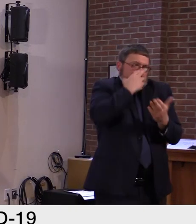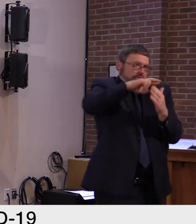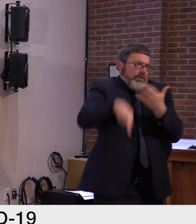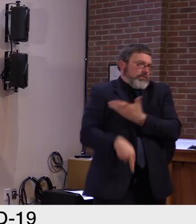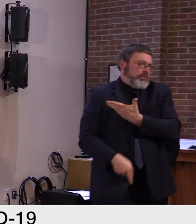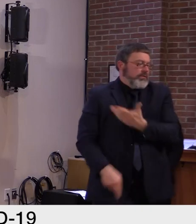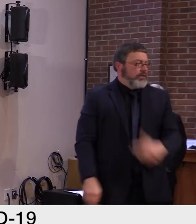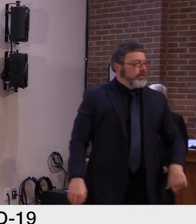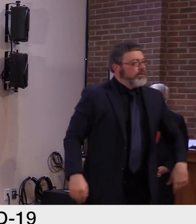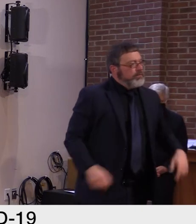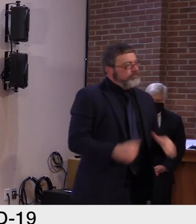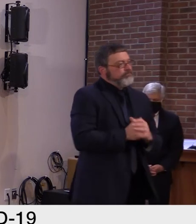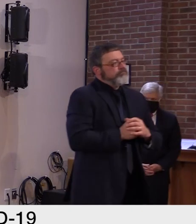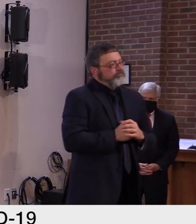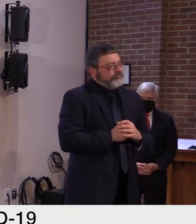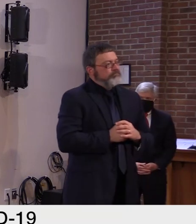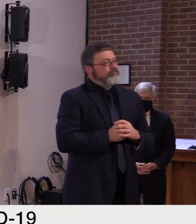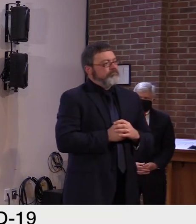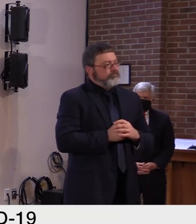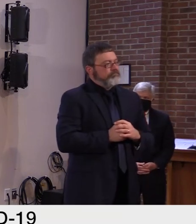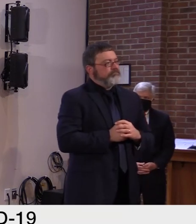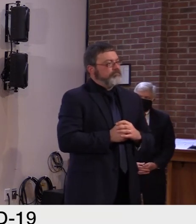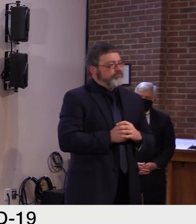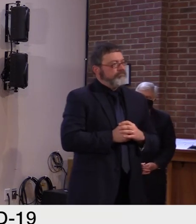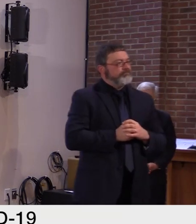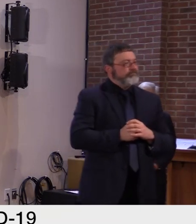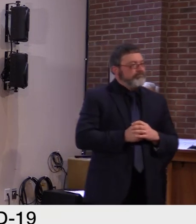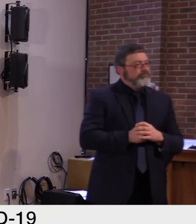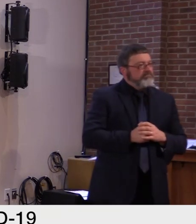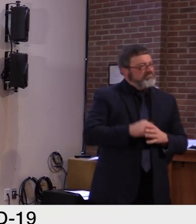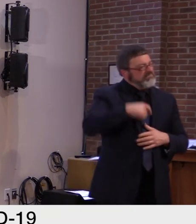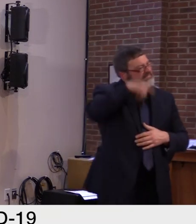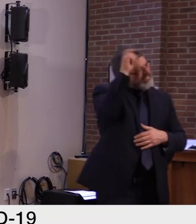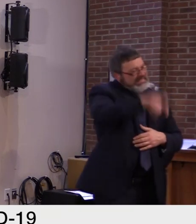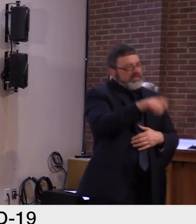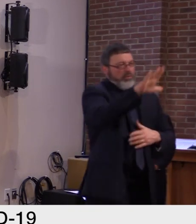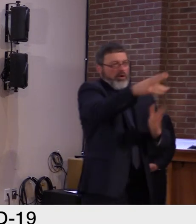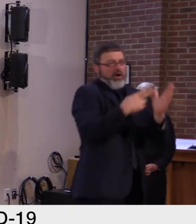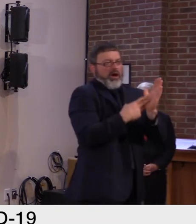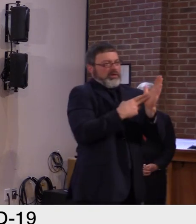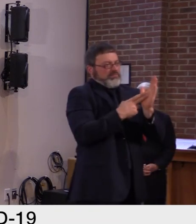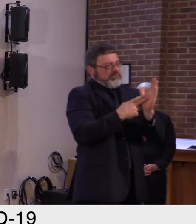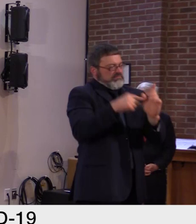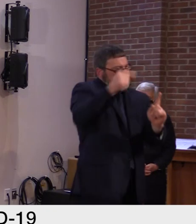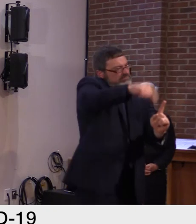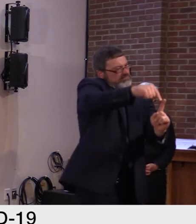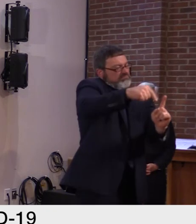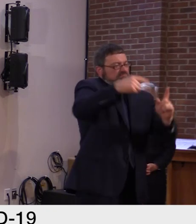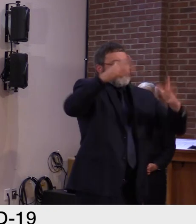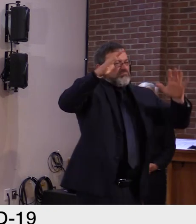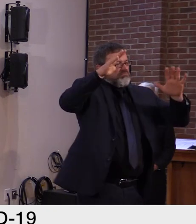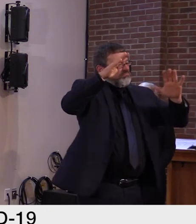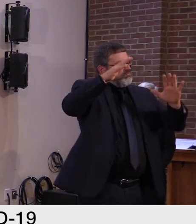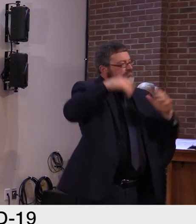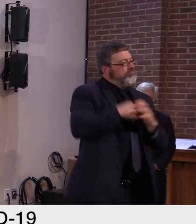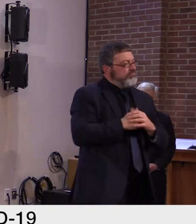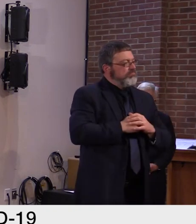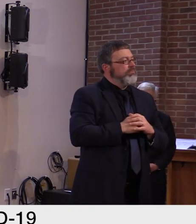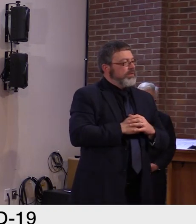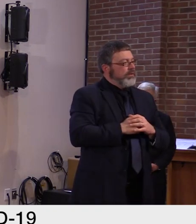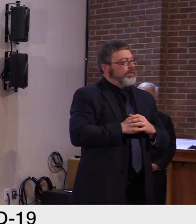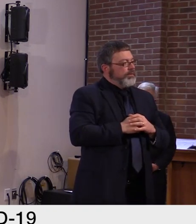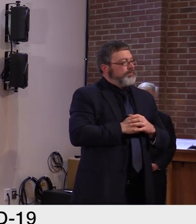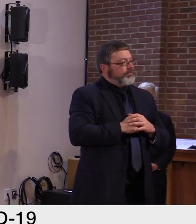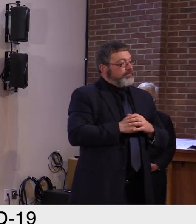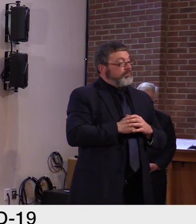So just be honest. I'm sure they'll do it. I'm sure that they will do the right thing, because